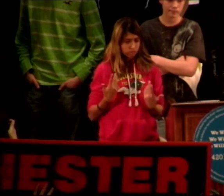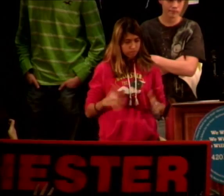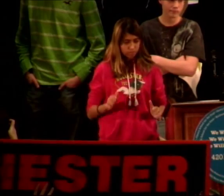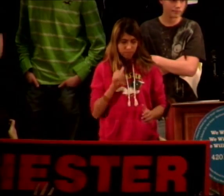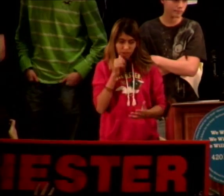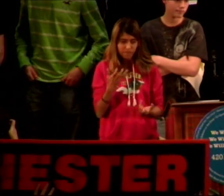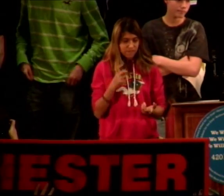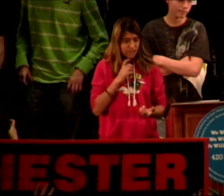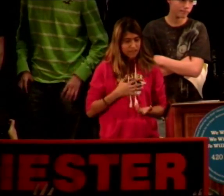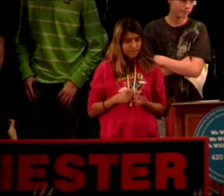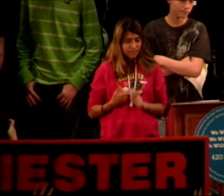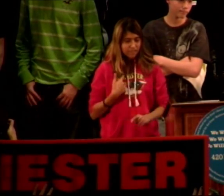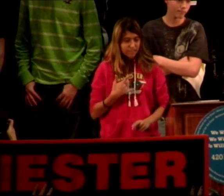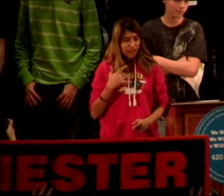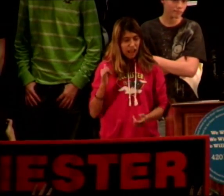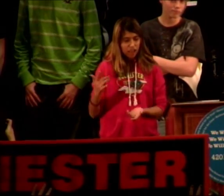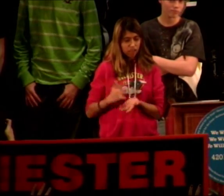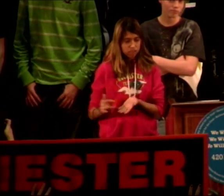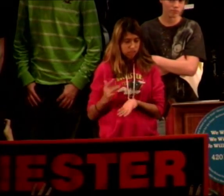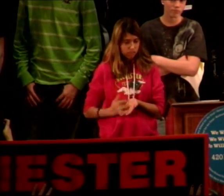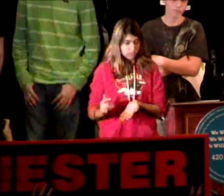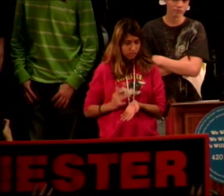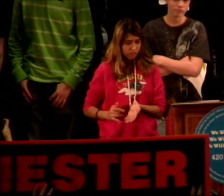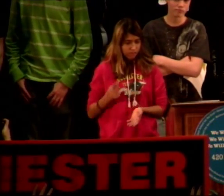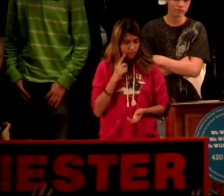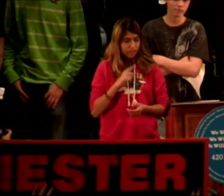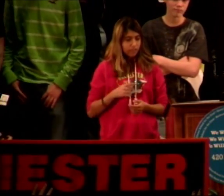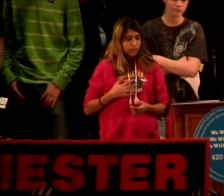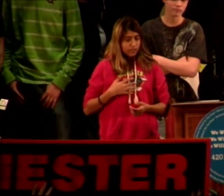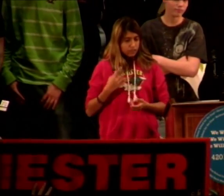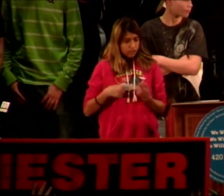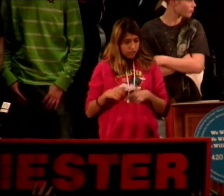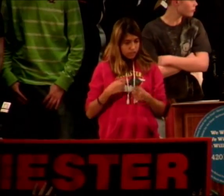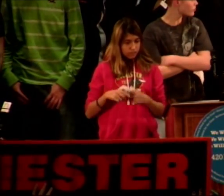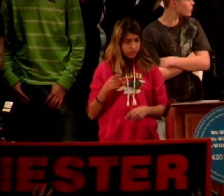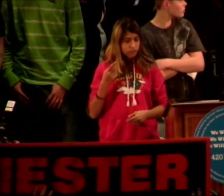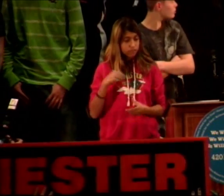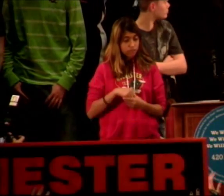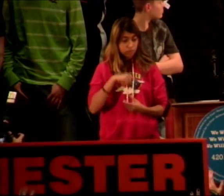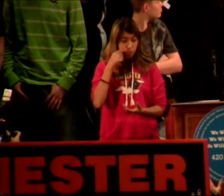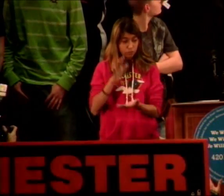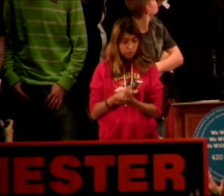They wanted to learn ASL, but they really didn't want to be my friend. And I felt very badly.